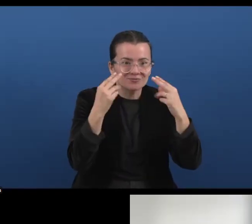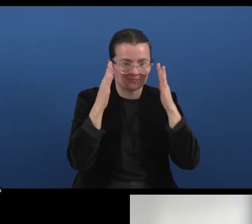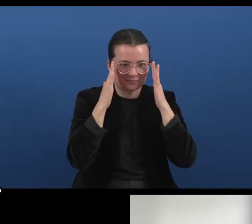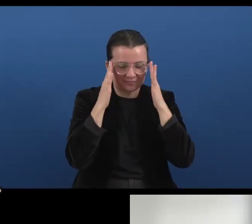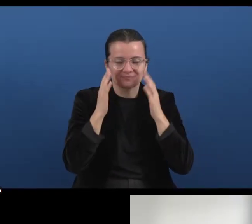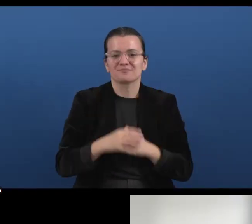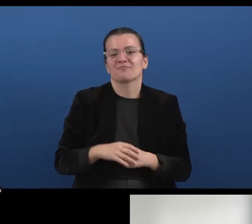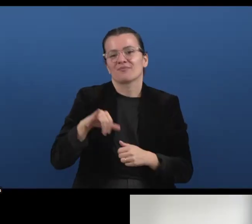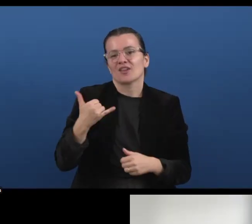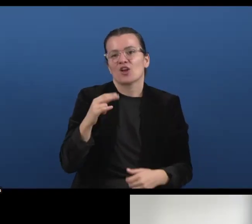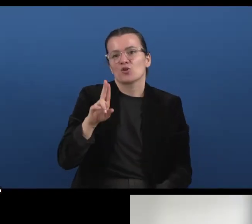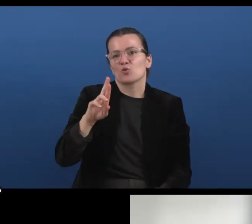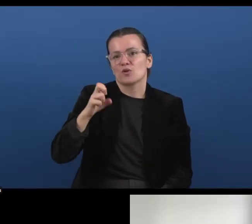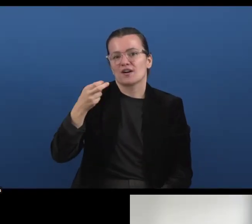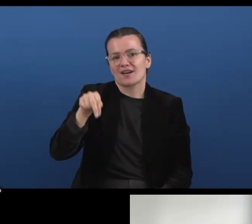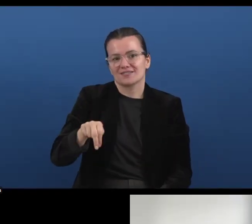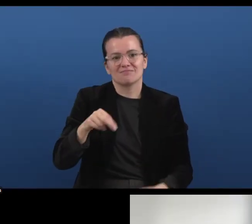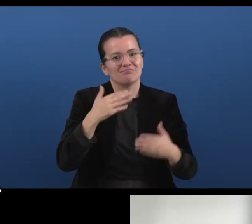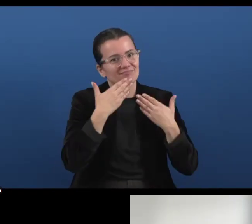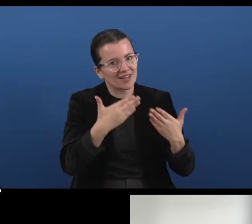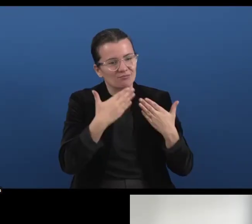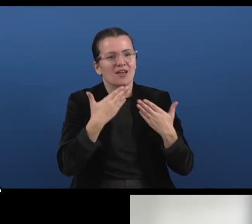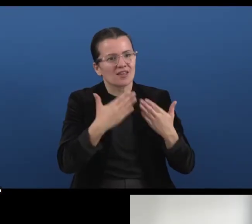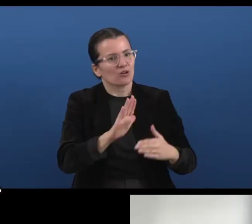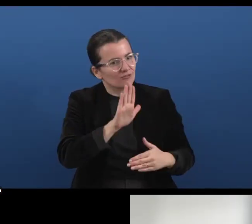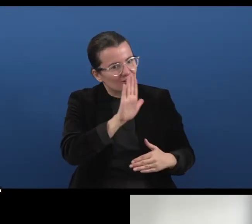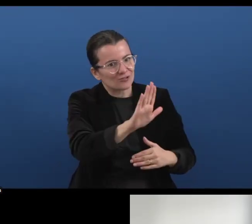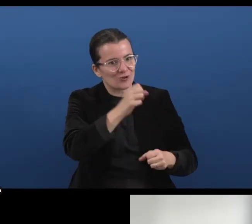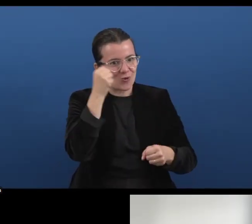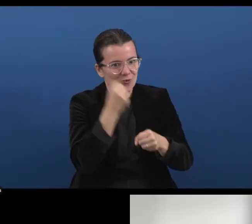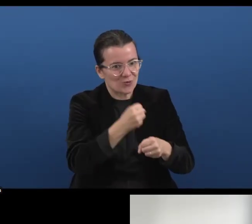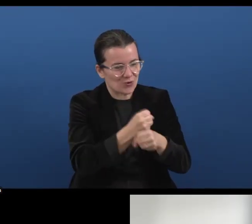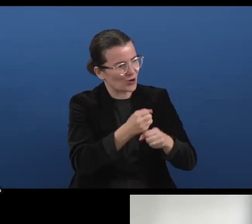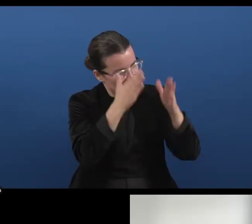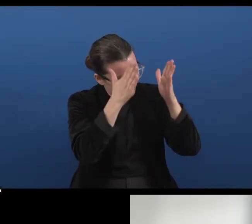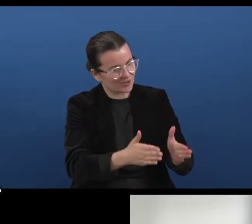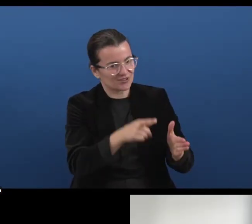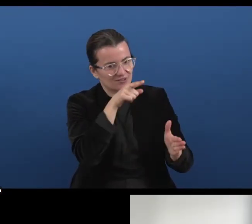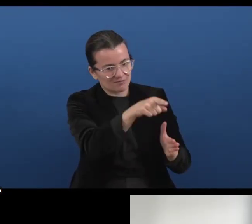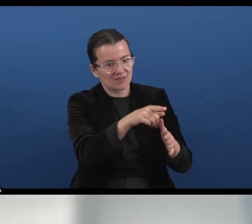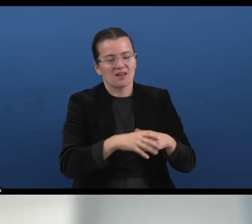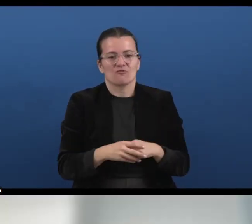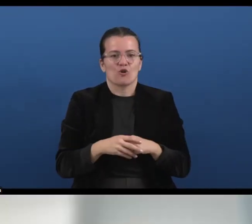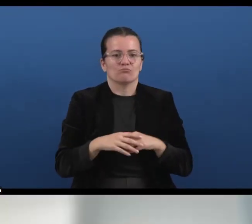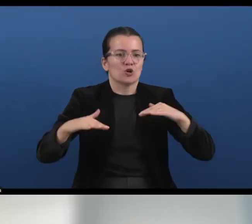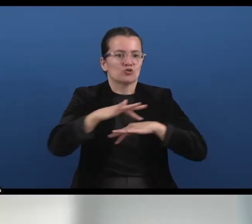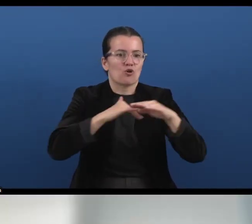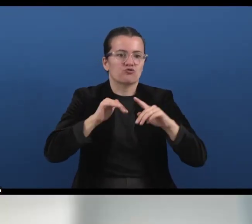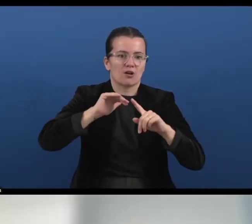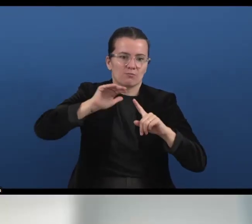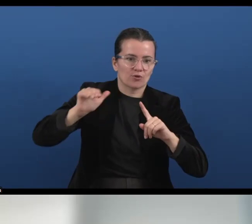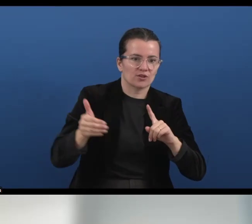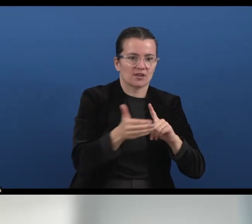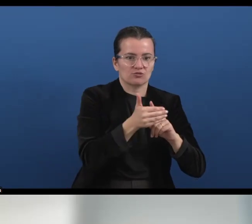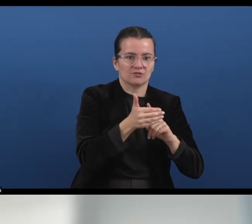personal commitment and the commitment of ENGIE on driving this inclusion also in the social protection care arena. So let's now